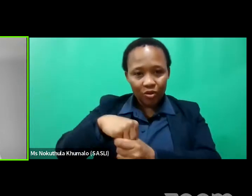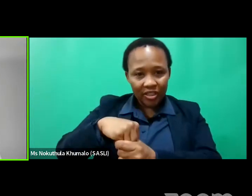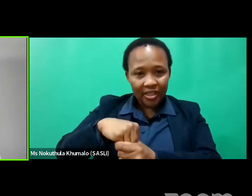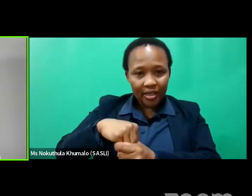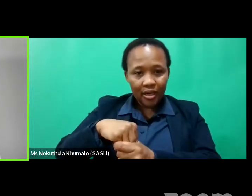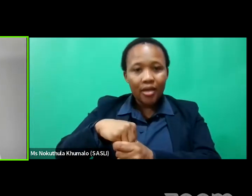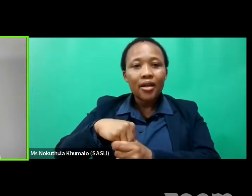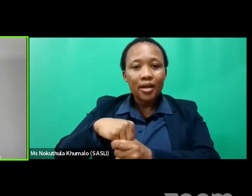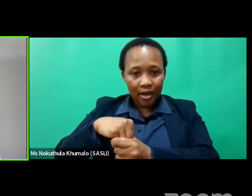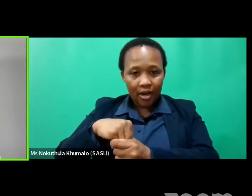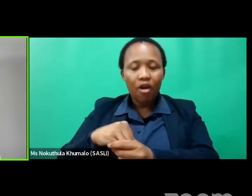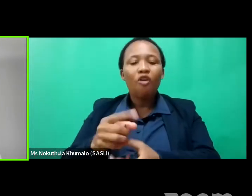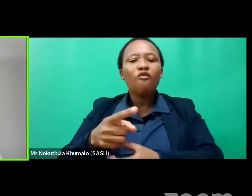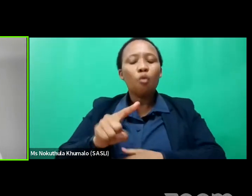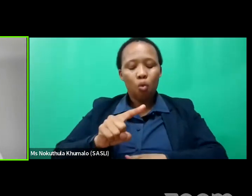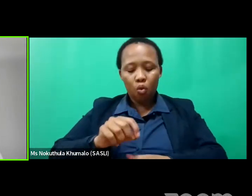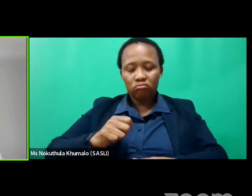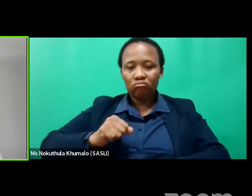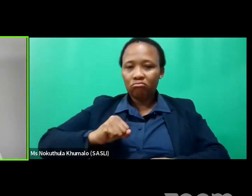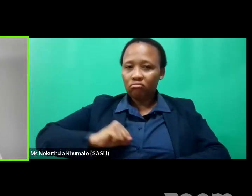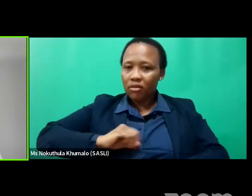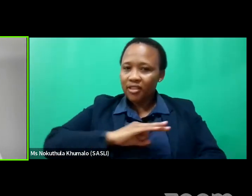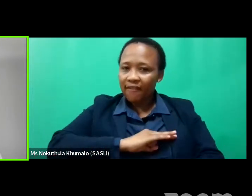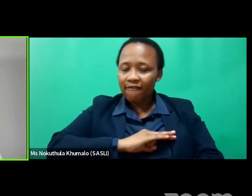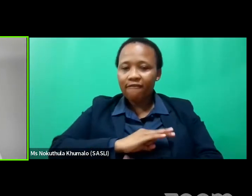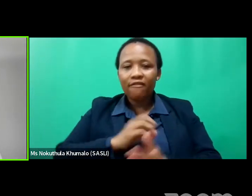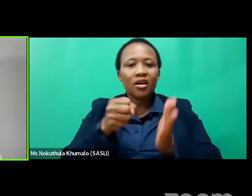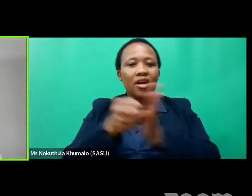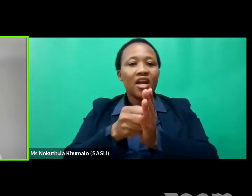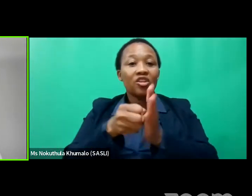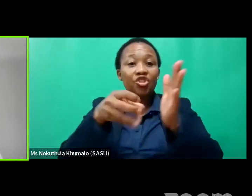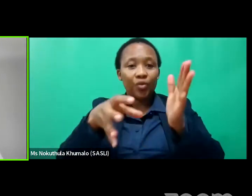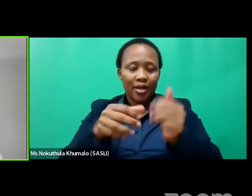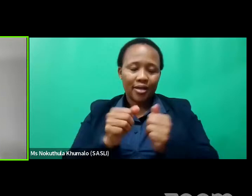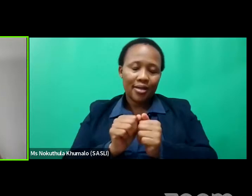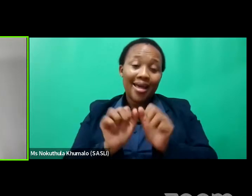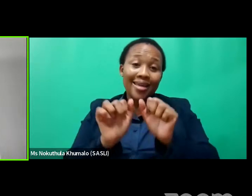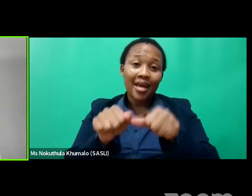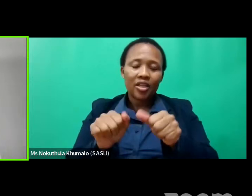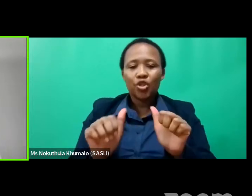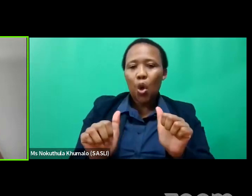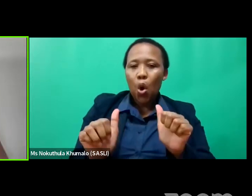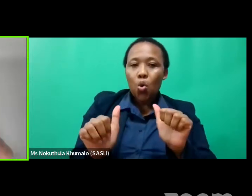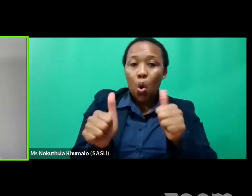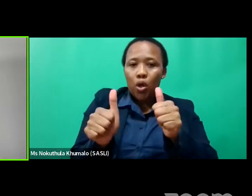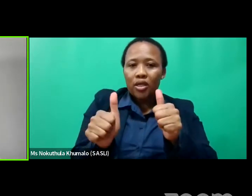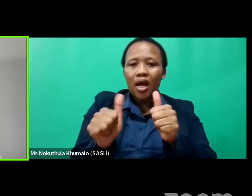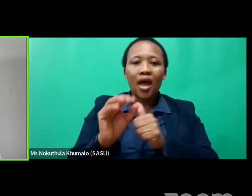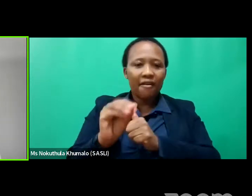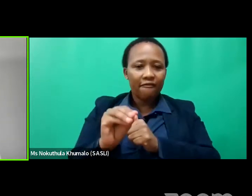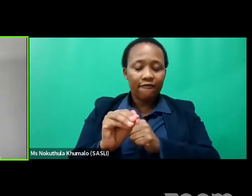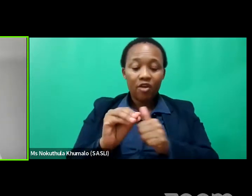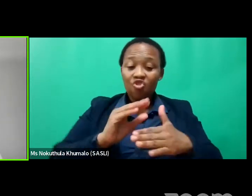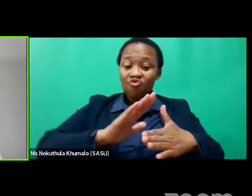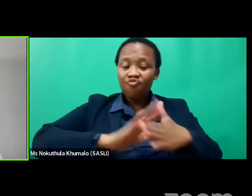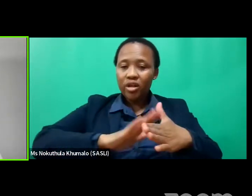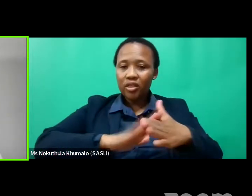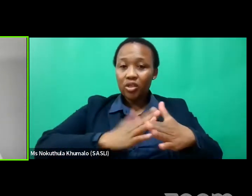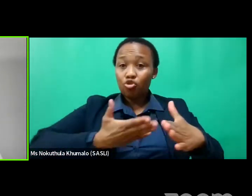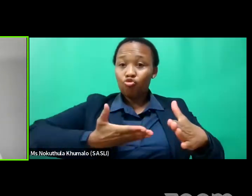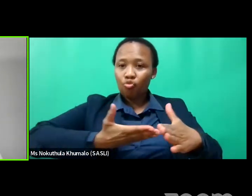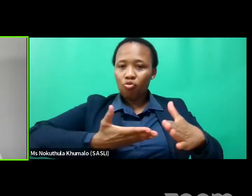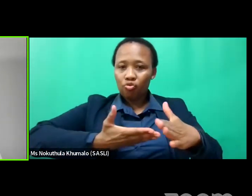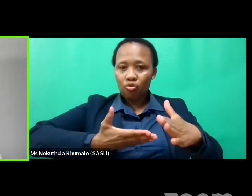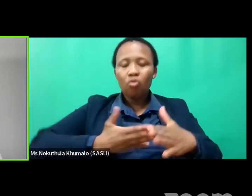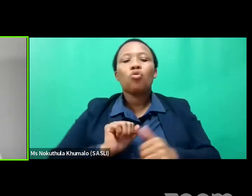and students of all forms. And this is a good thing. This is one of the reasons UKZN has taken